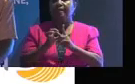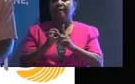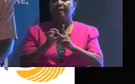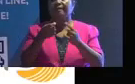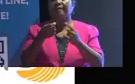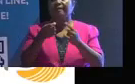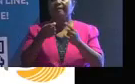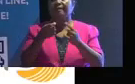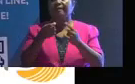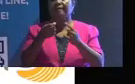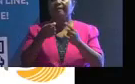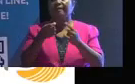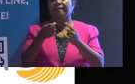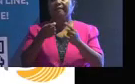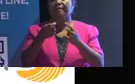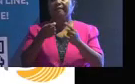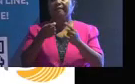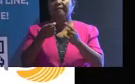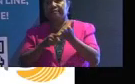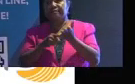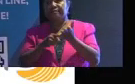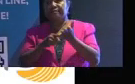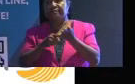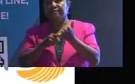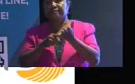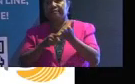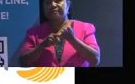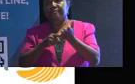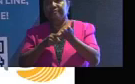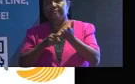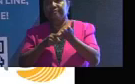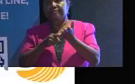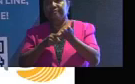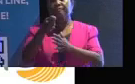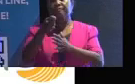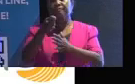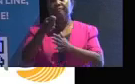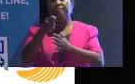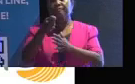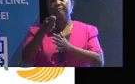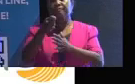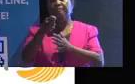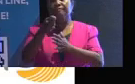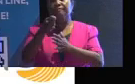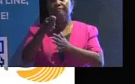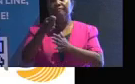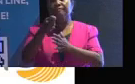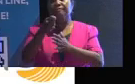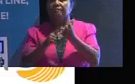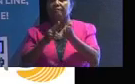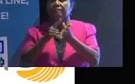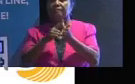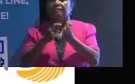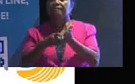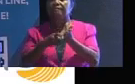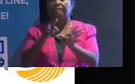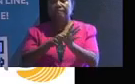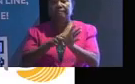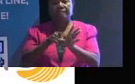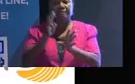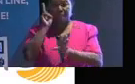I believe all the taxpayers are affected by salary wages tax. So on that